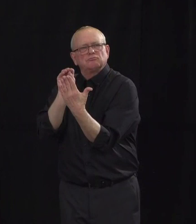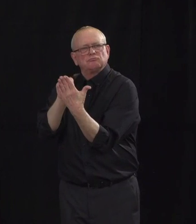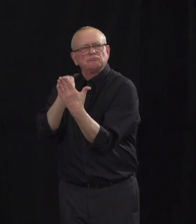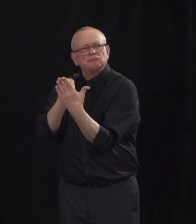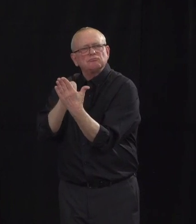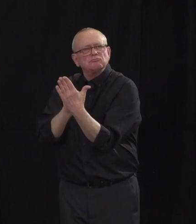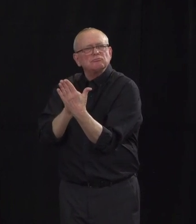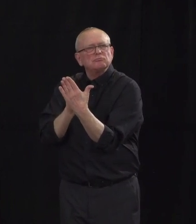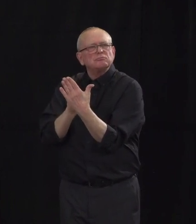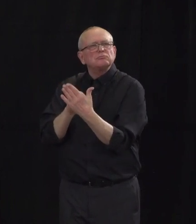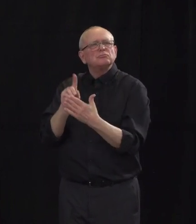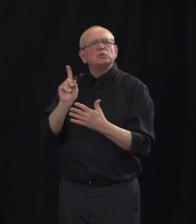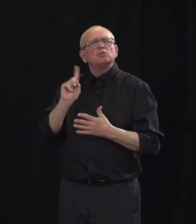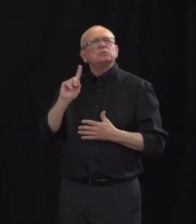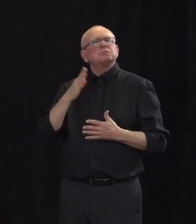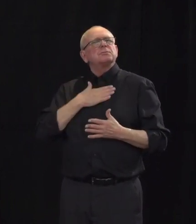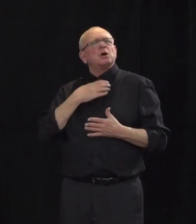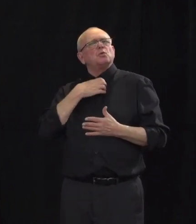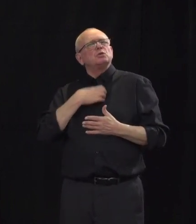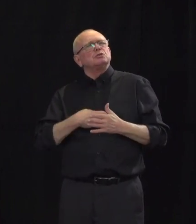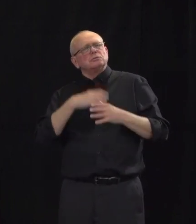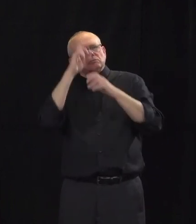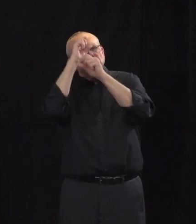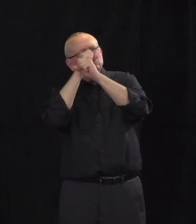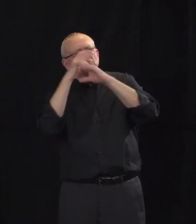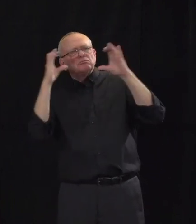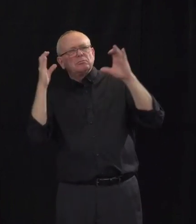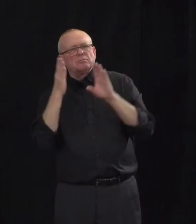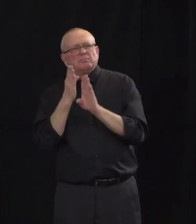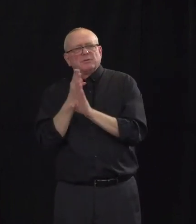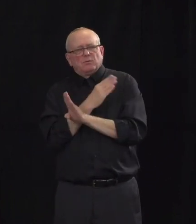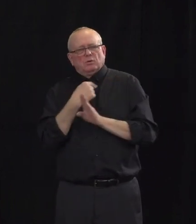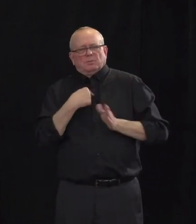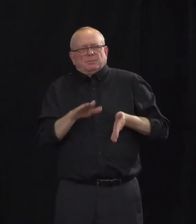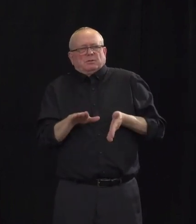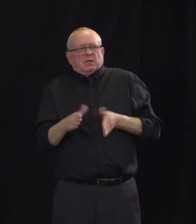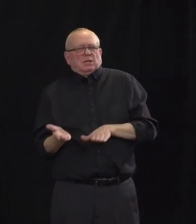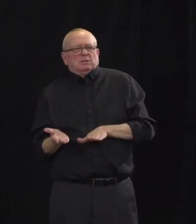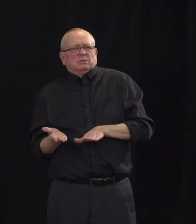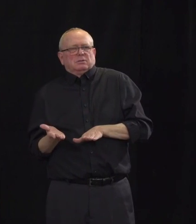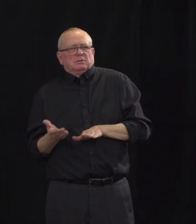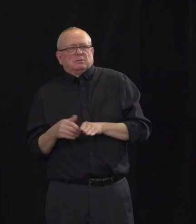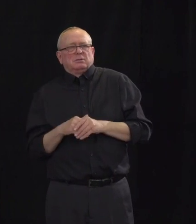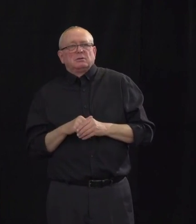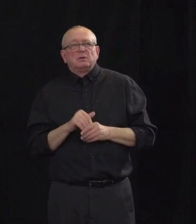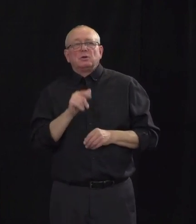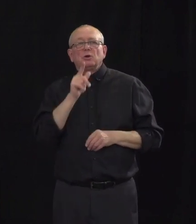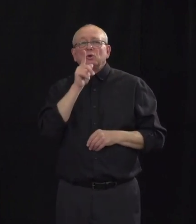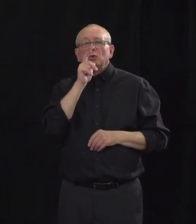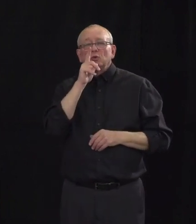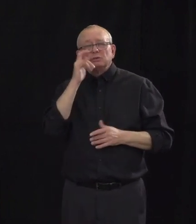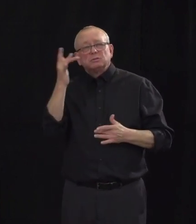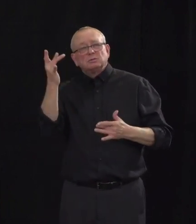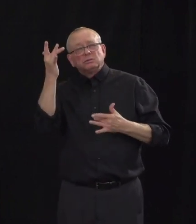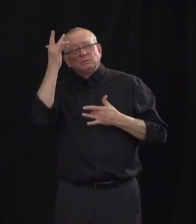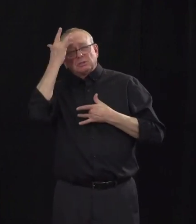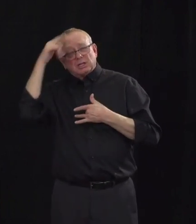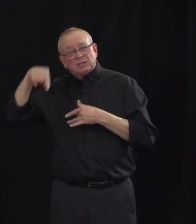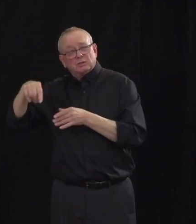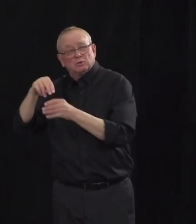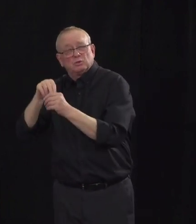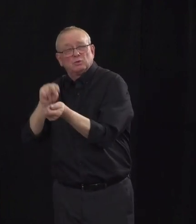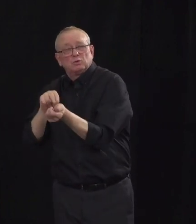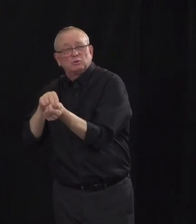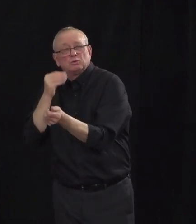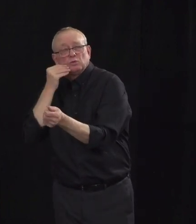life. And so with that in mind, anyone in a long-term care facility who has an illness, whether that's COVID-19 or